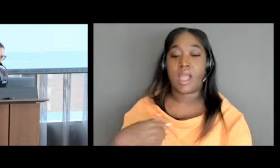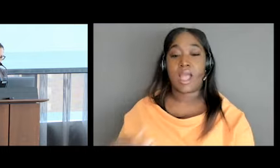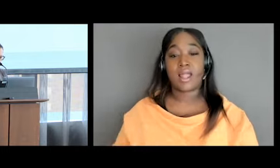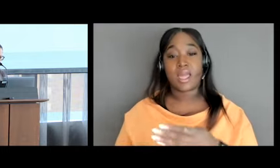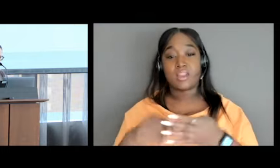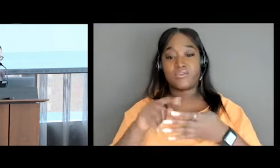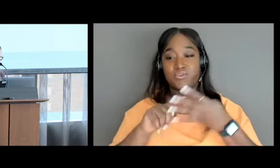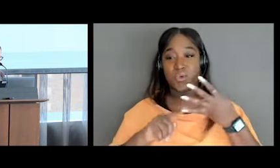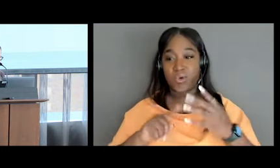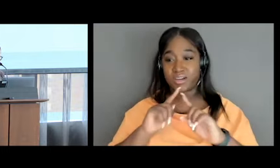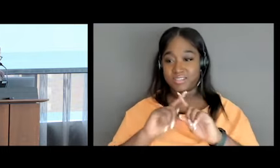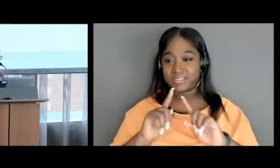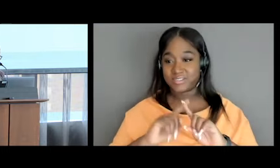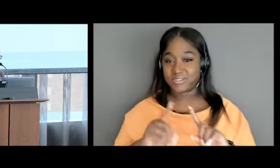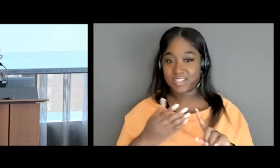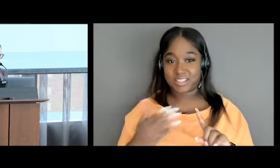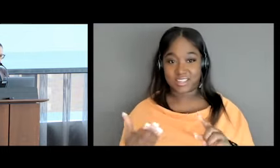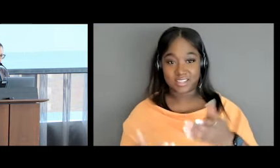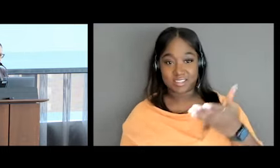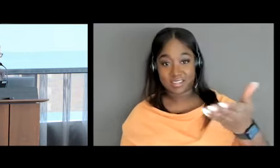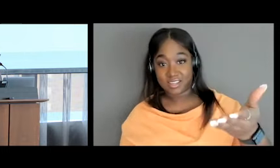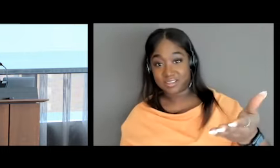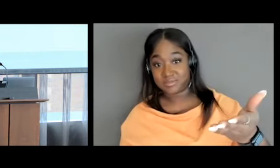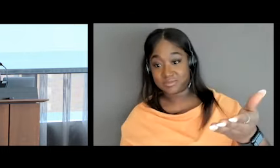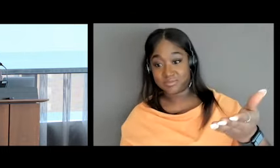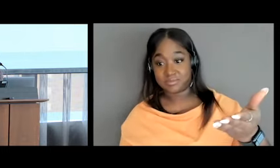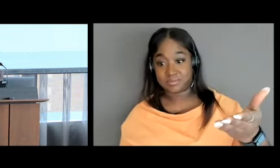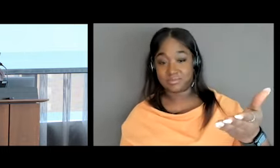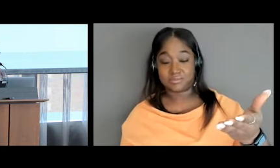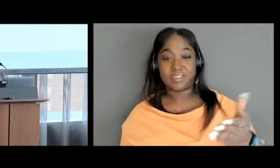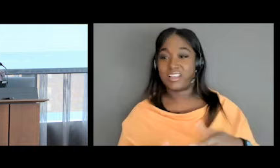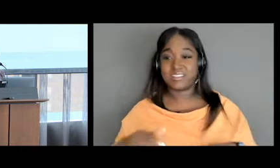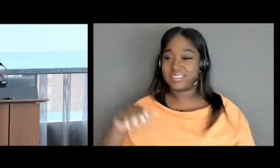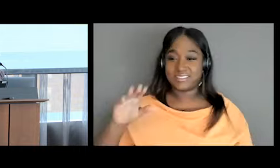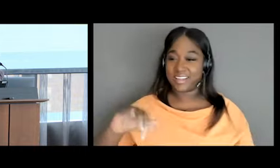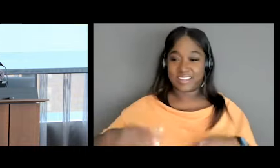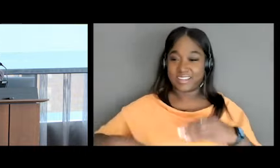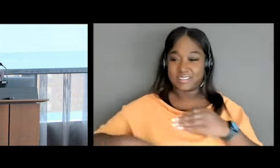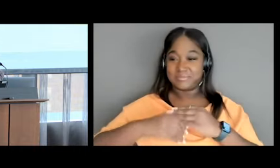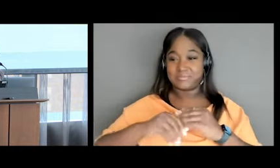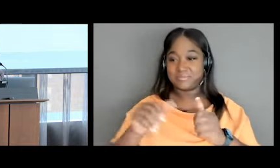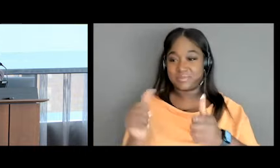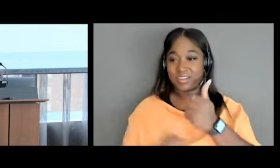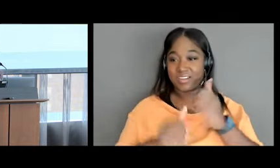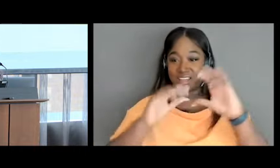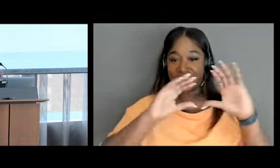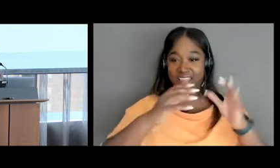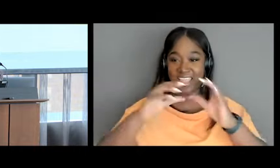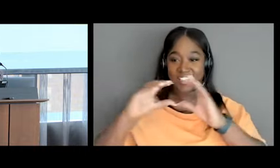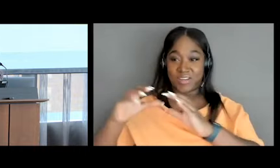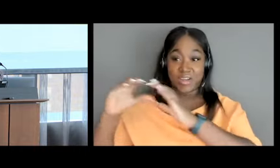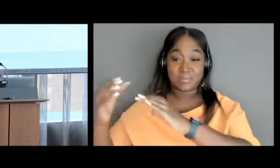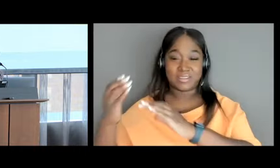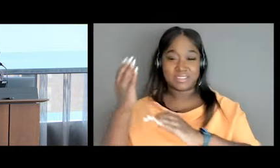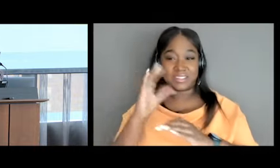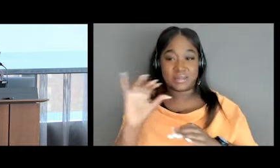up and haven't put them in categories, but it sounds like it's split between institutional